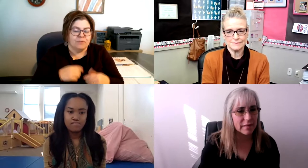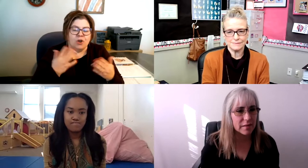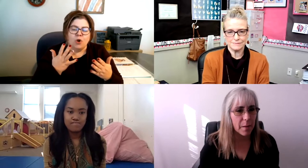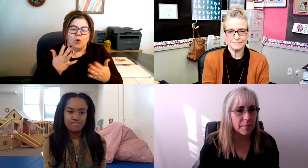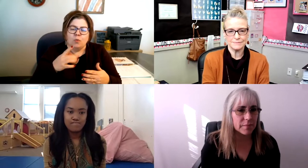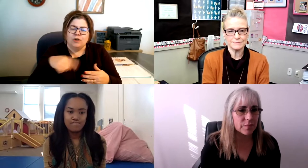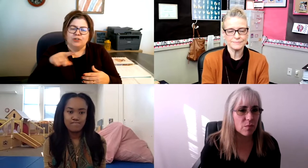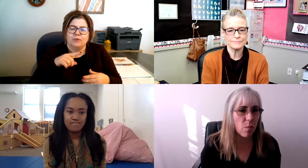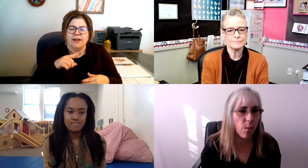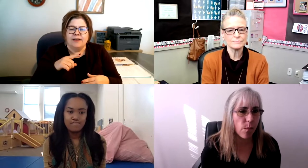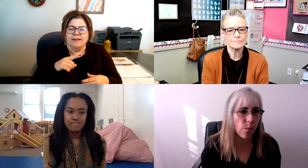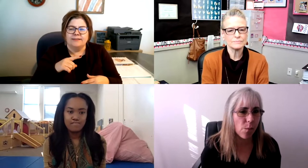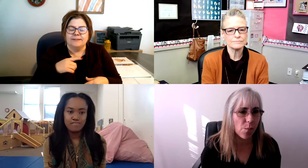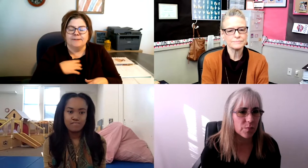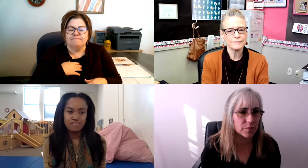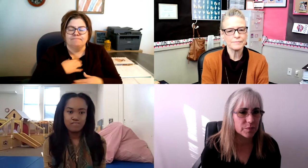Let's see.